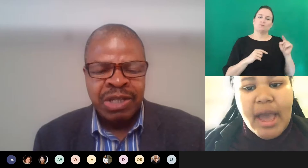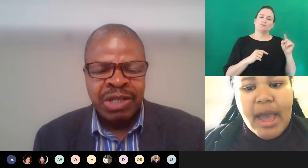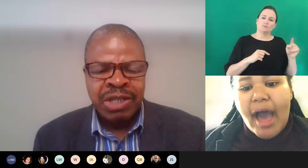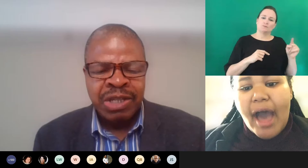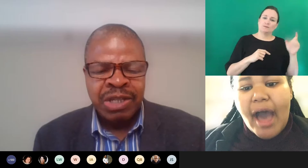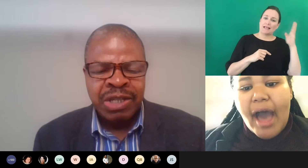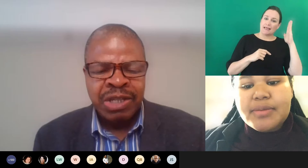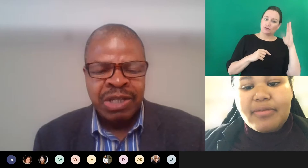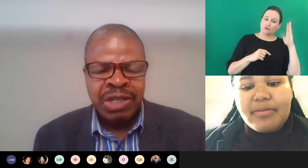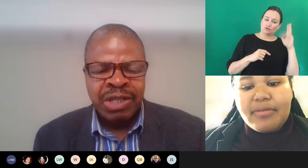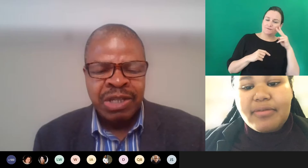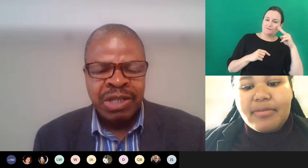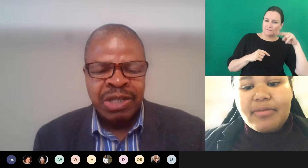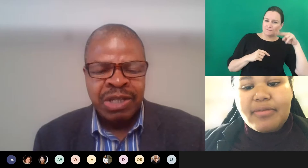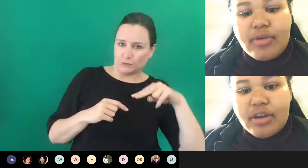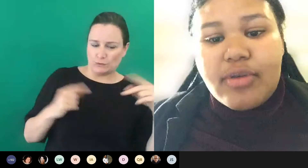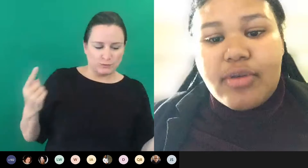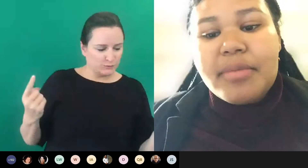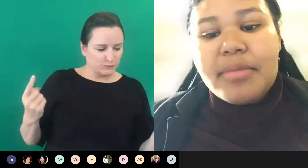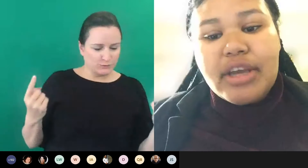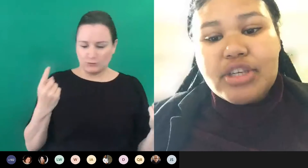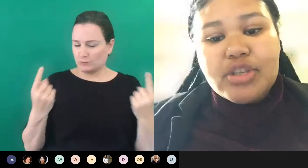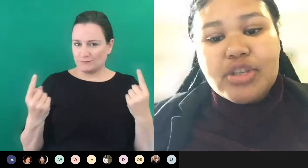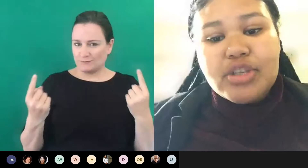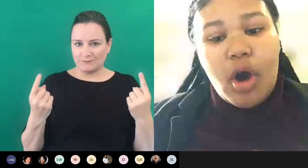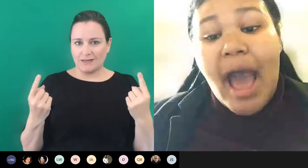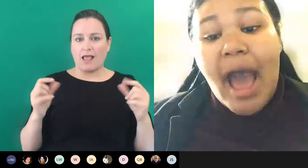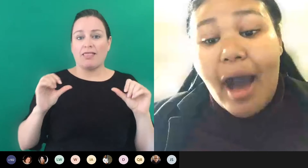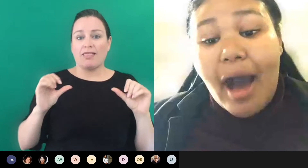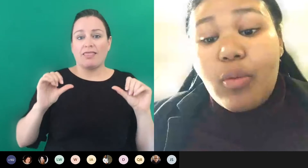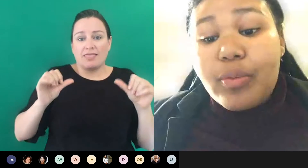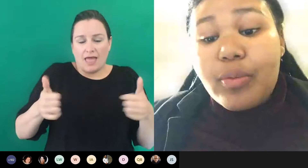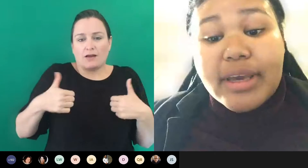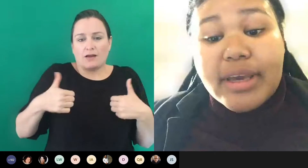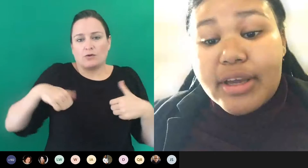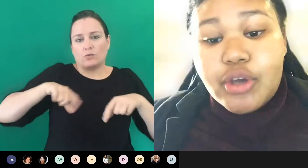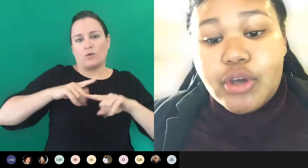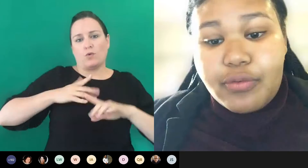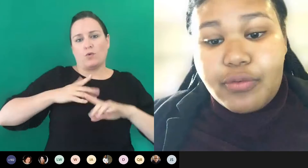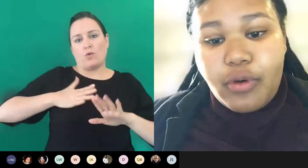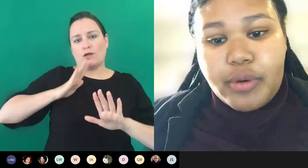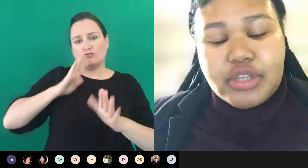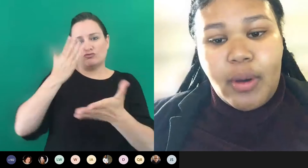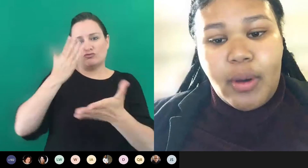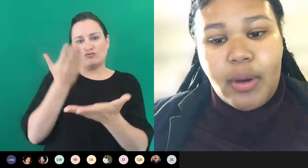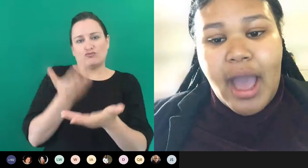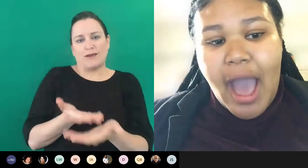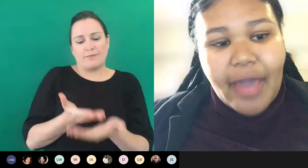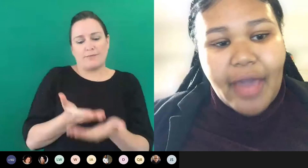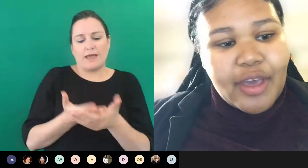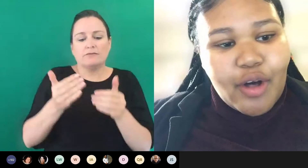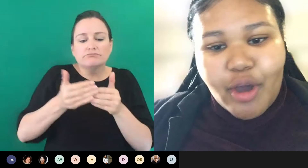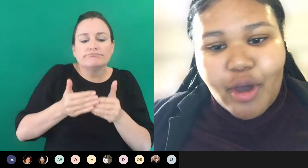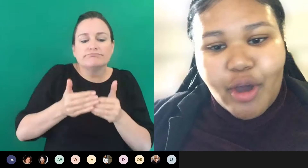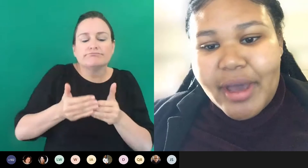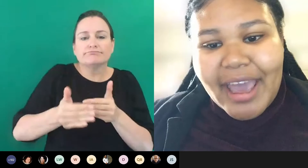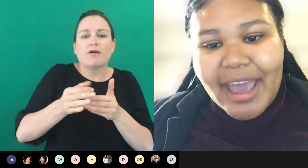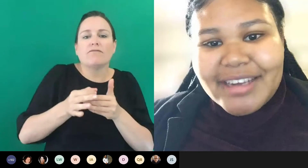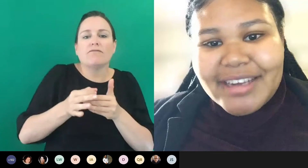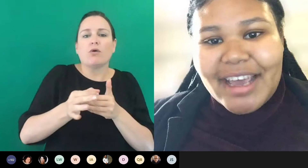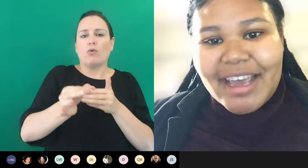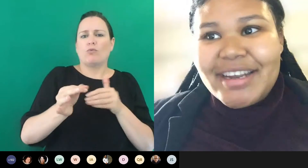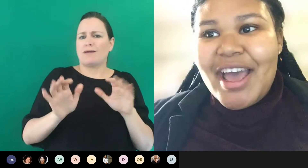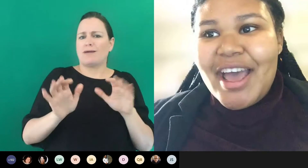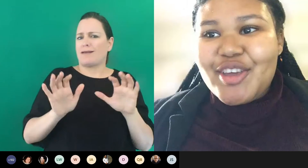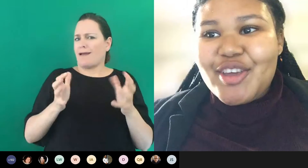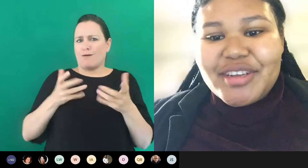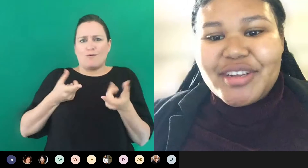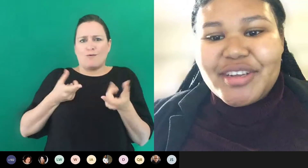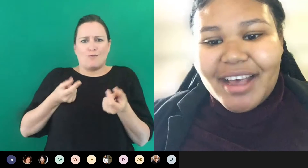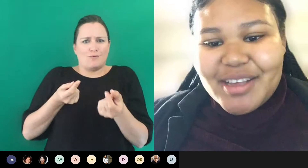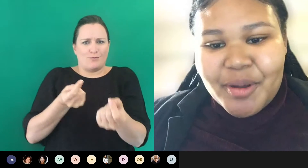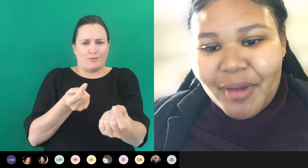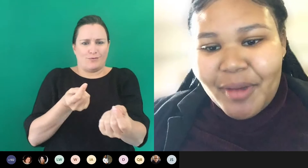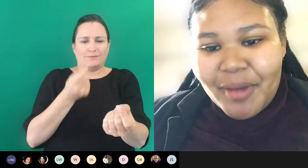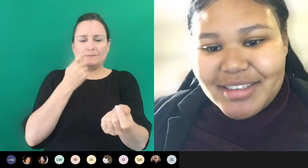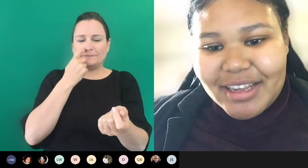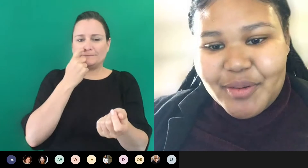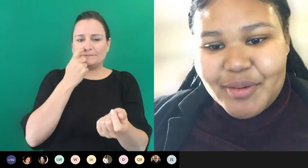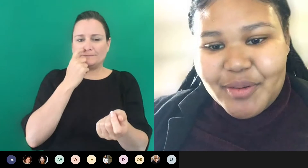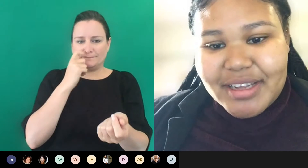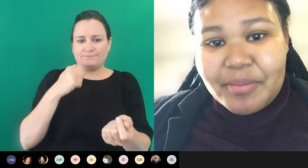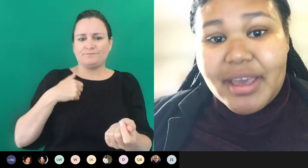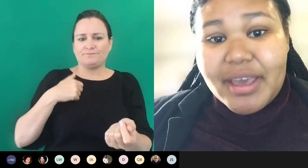view, and then just providing recommendations on how we can go forward. So I think I'll go ahead in, discussing